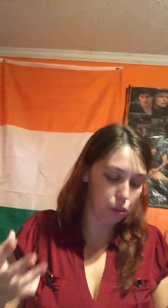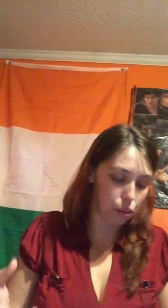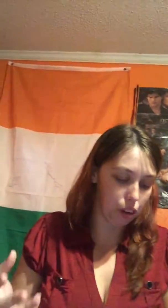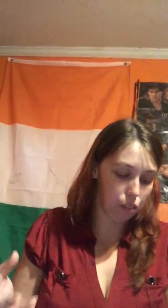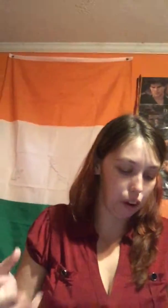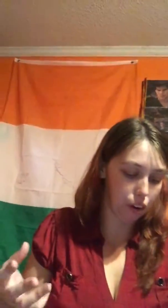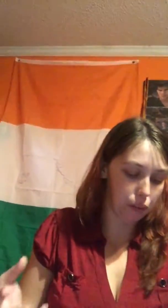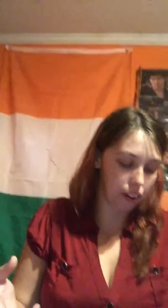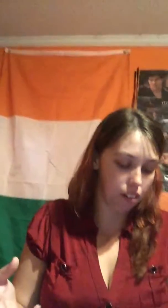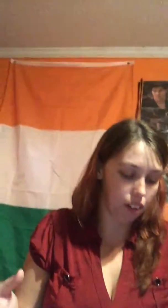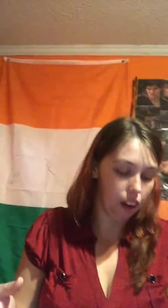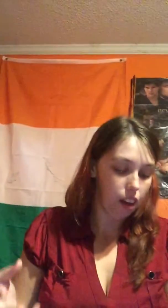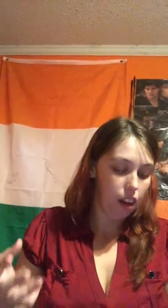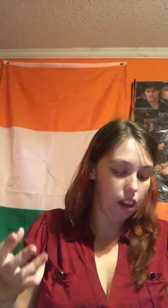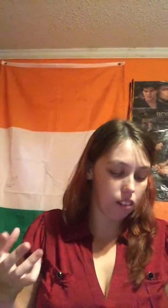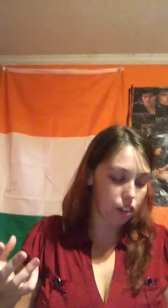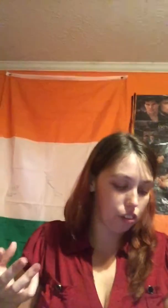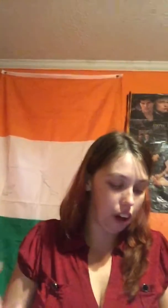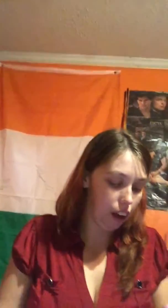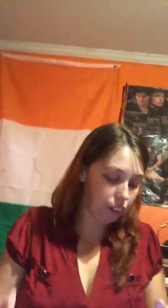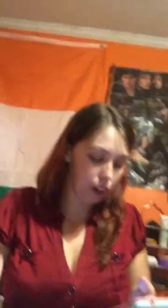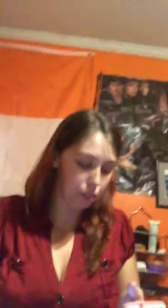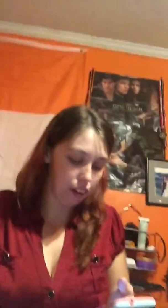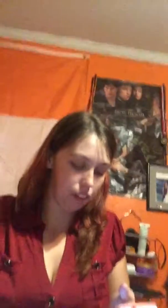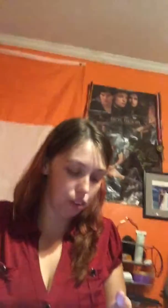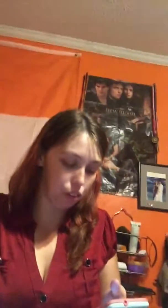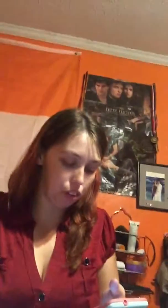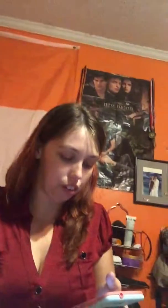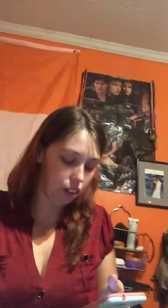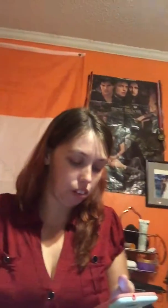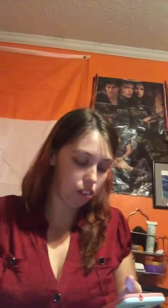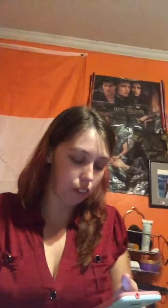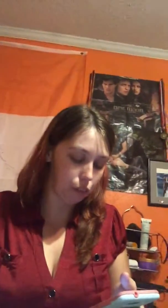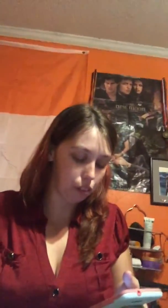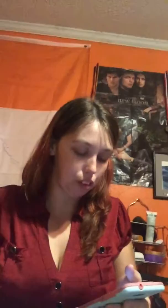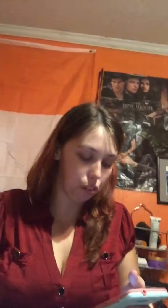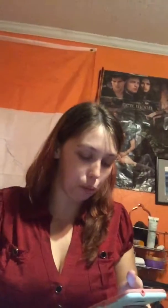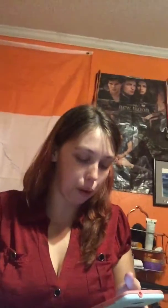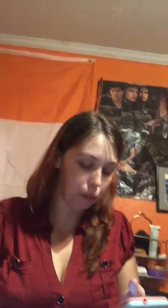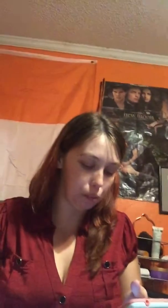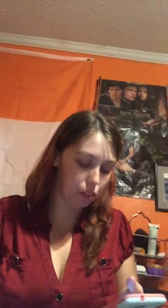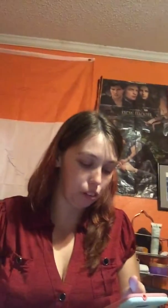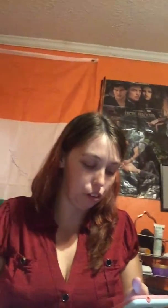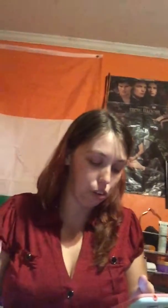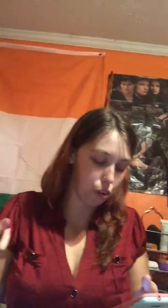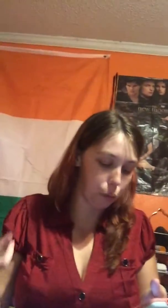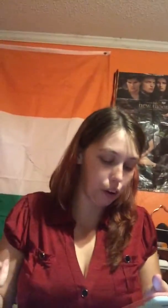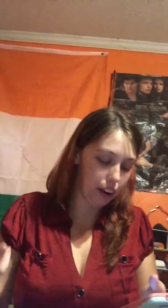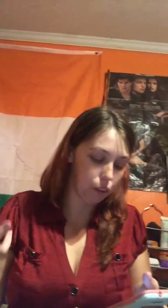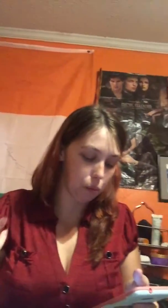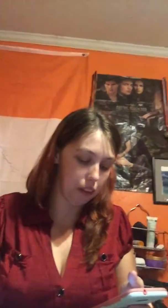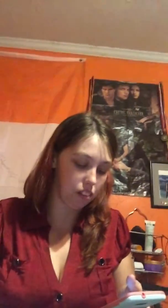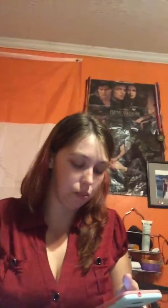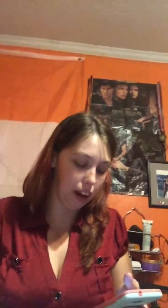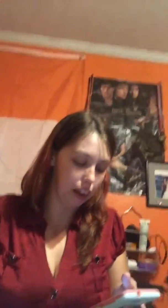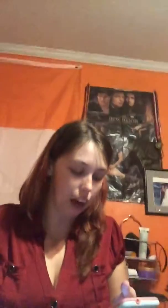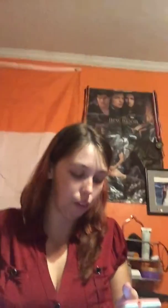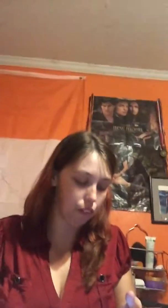your routine throughout your pregnancy. As long as your healthcare provider knows your intentions and foresees no problems, continue your workouts with peace of mind. However,